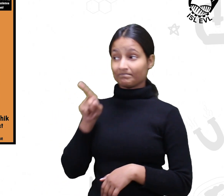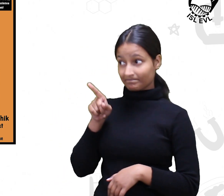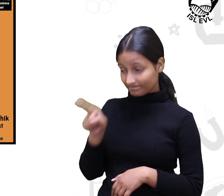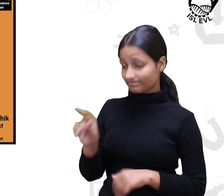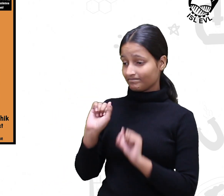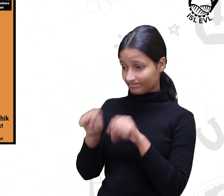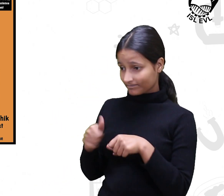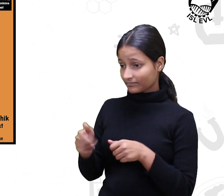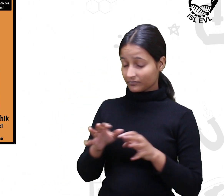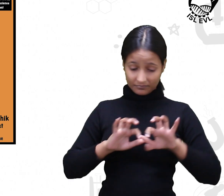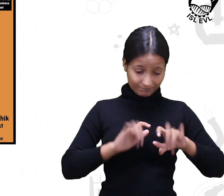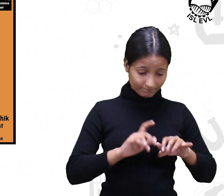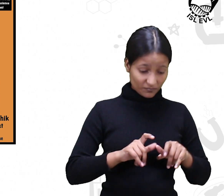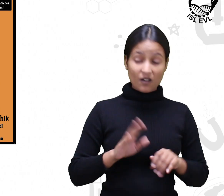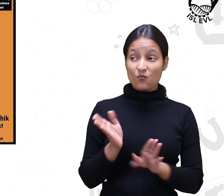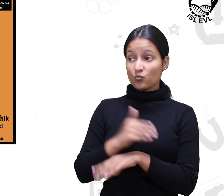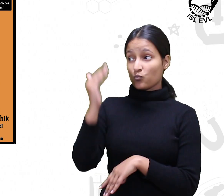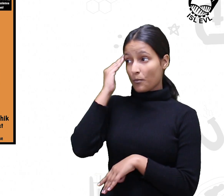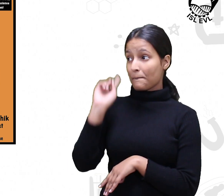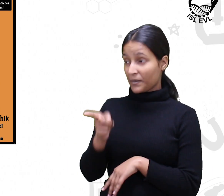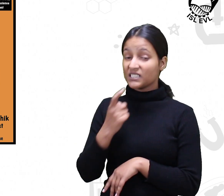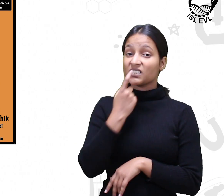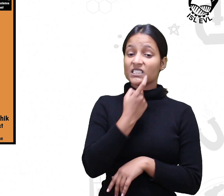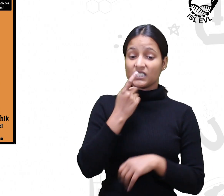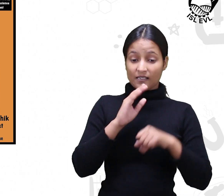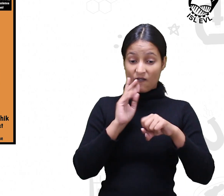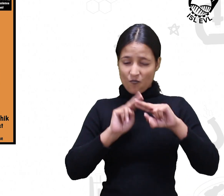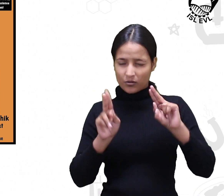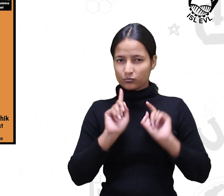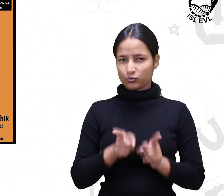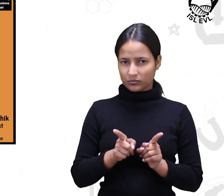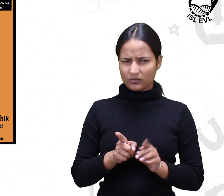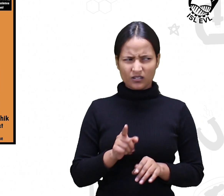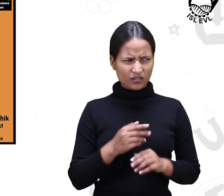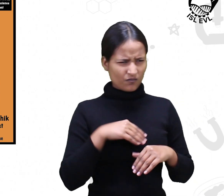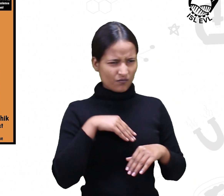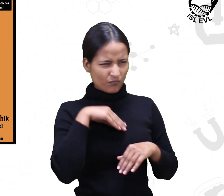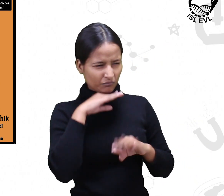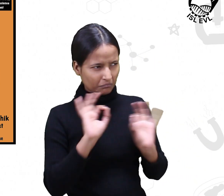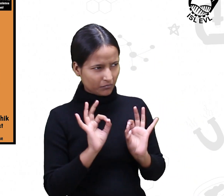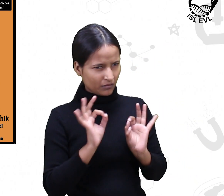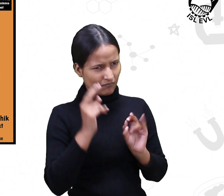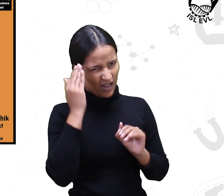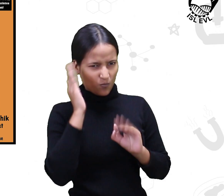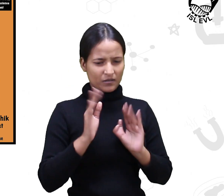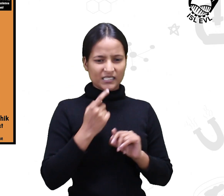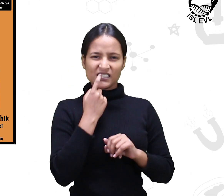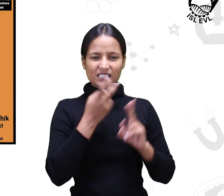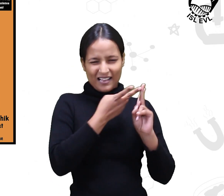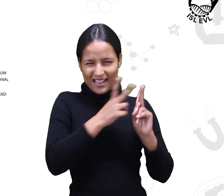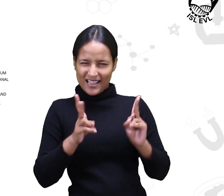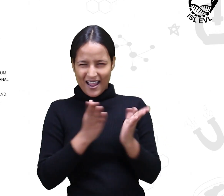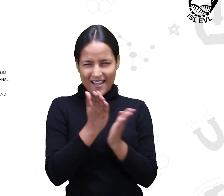To answer your question, we first need to understand our teeth better. What do I not know about them? We have different types